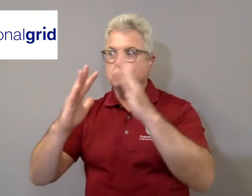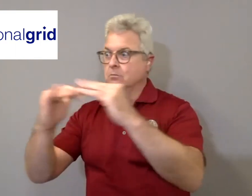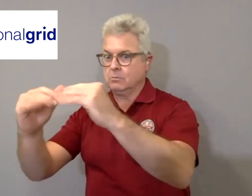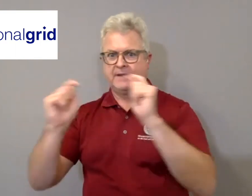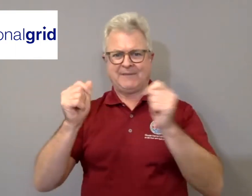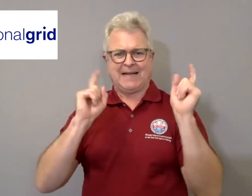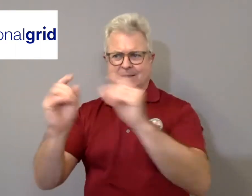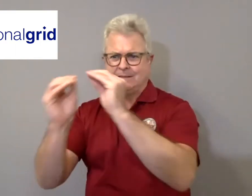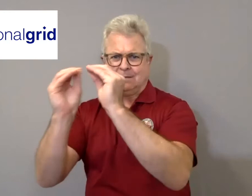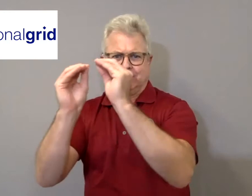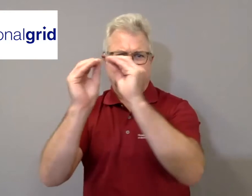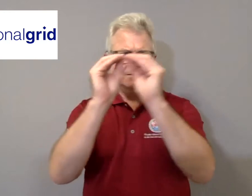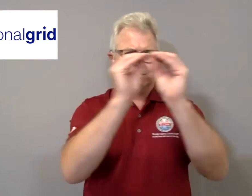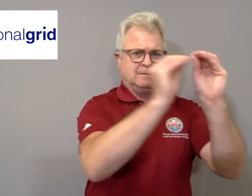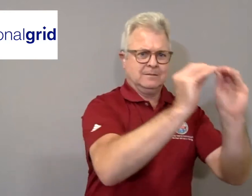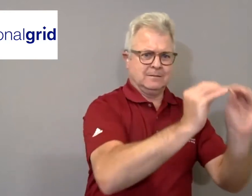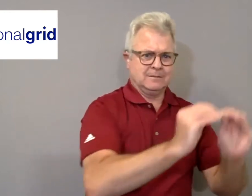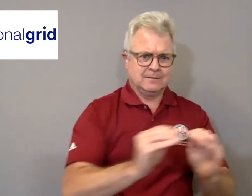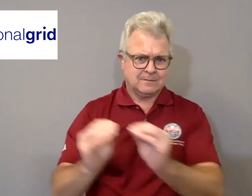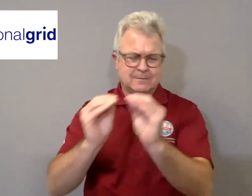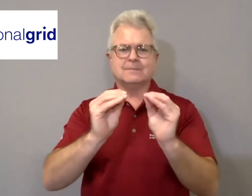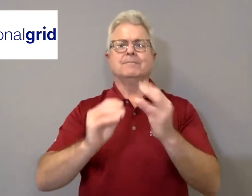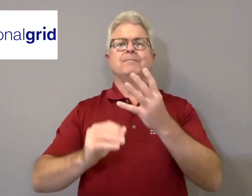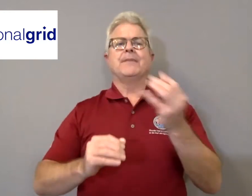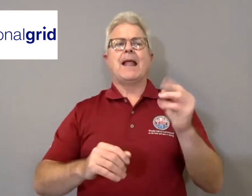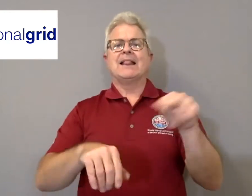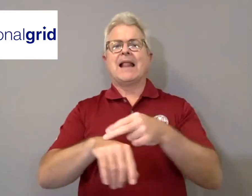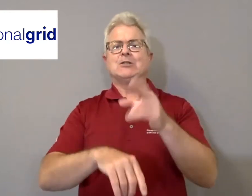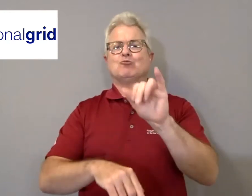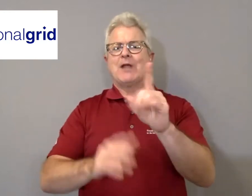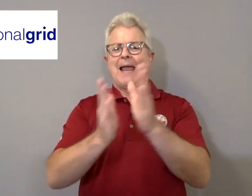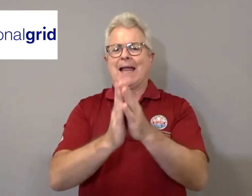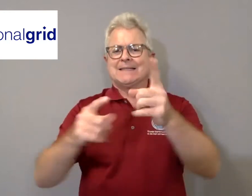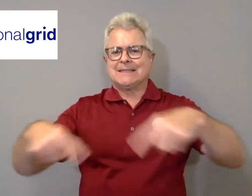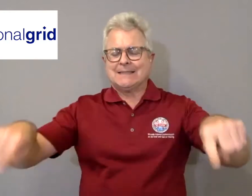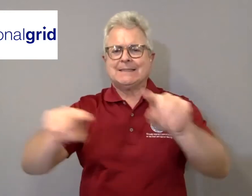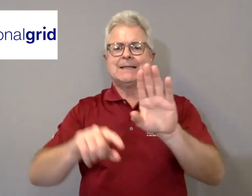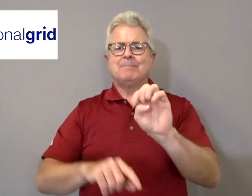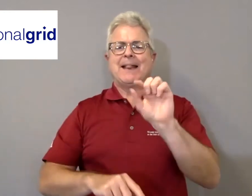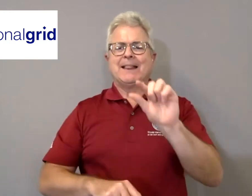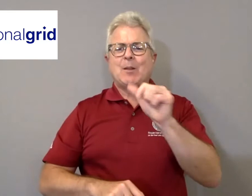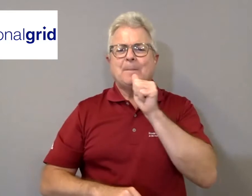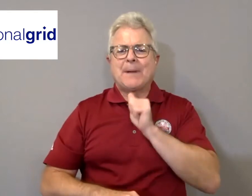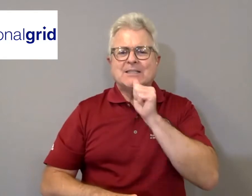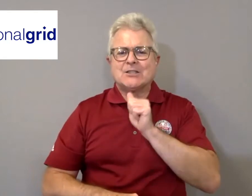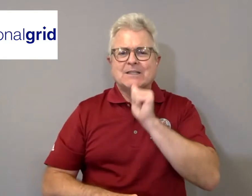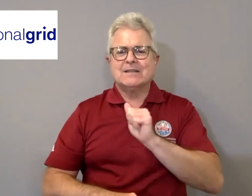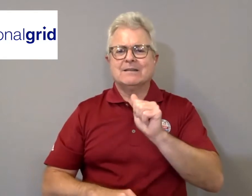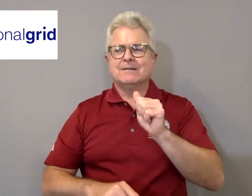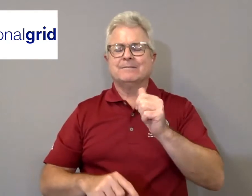in Rhode Island tomorrow to be ready in case of a storm to go around and fix any power outages. We're asking